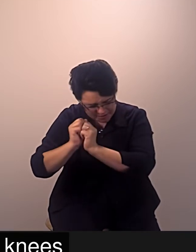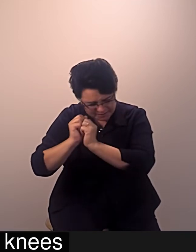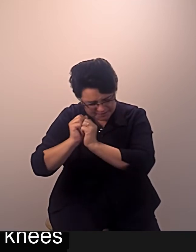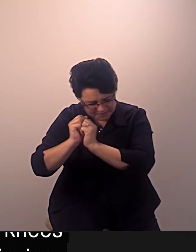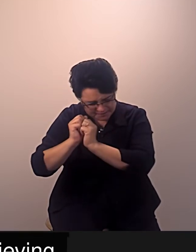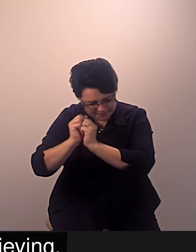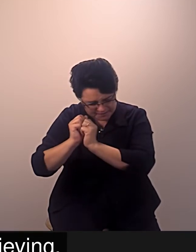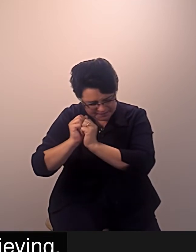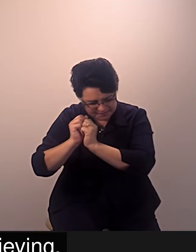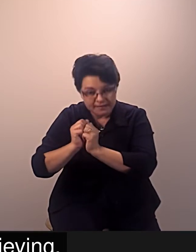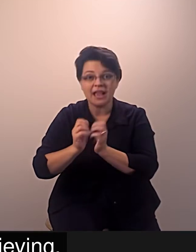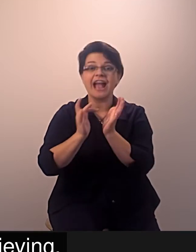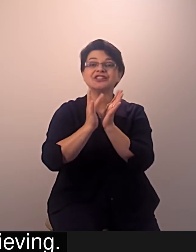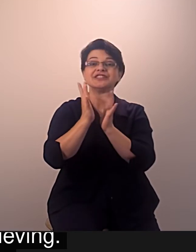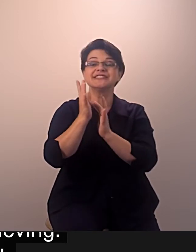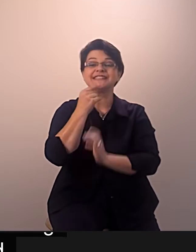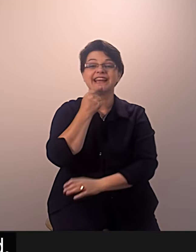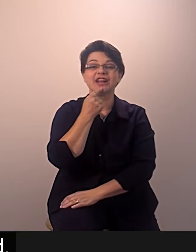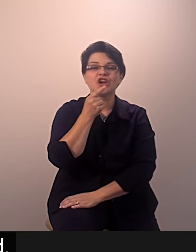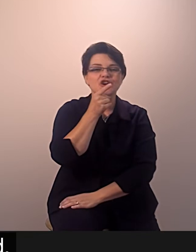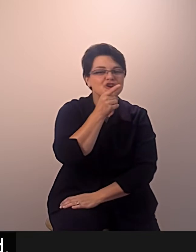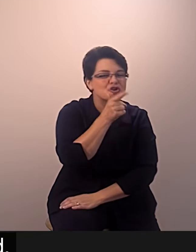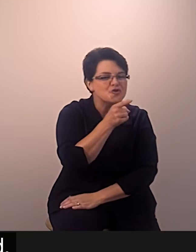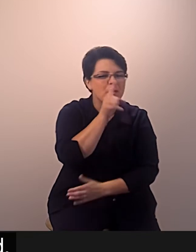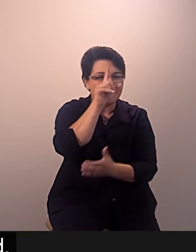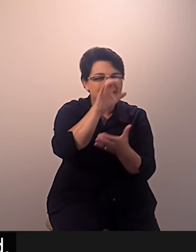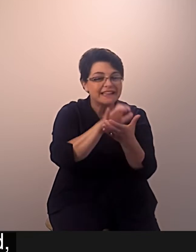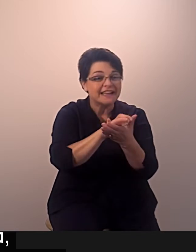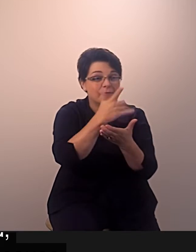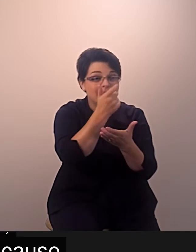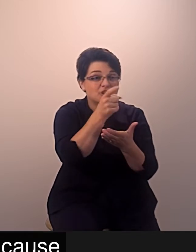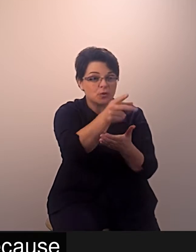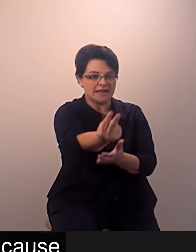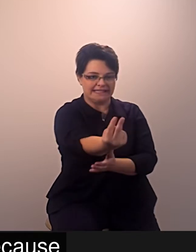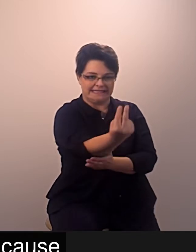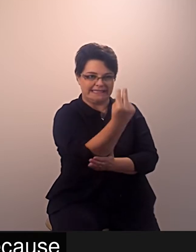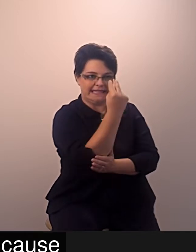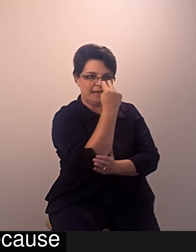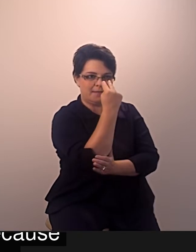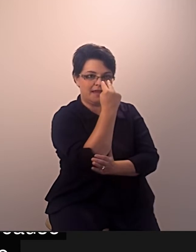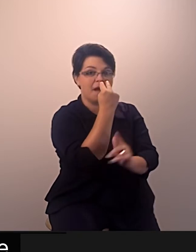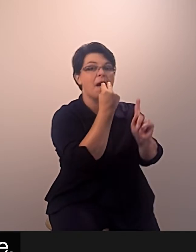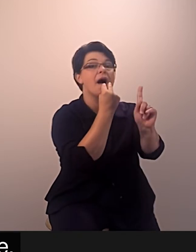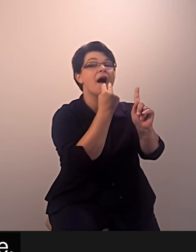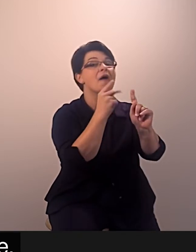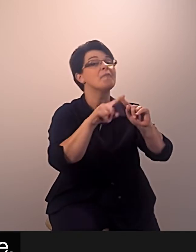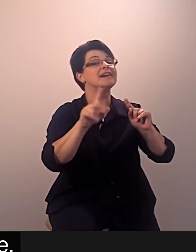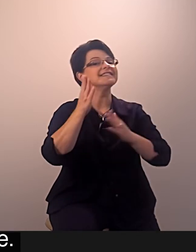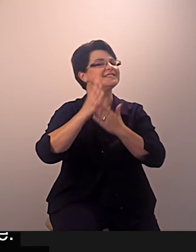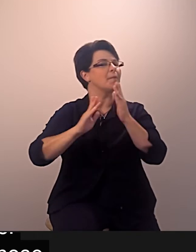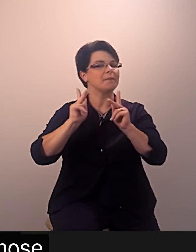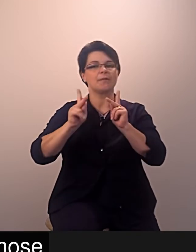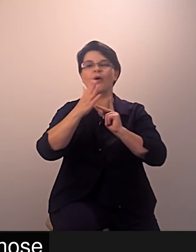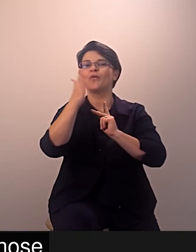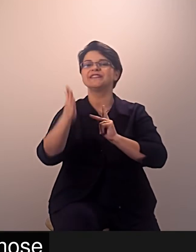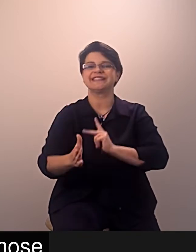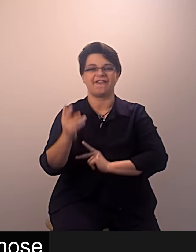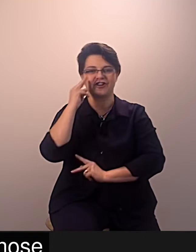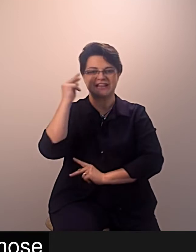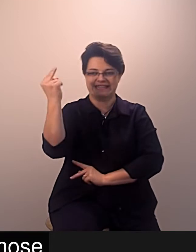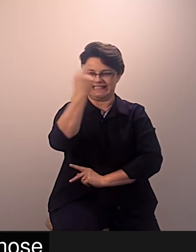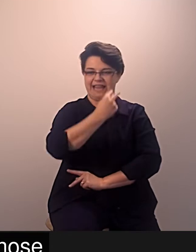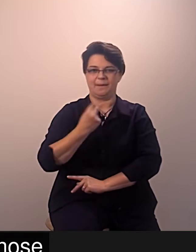Jesus said, "You believe because you see me. Blessed are those who do not see me and